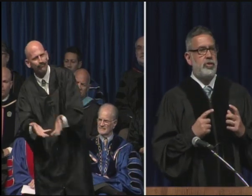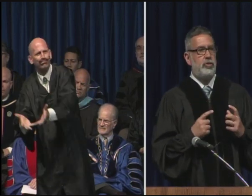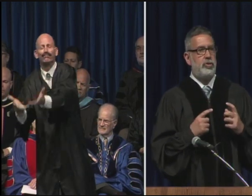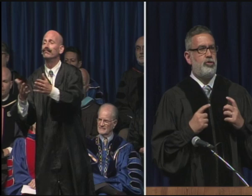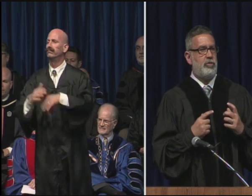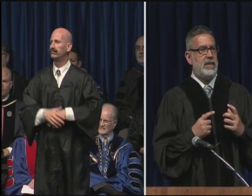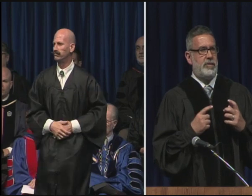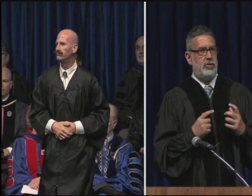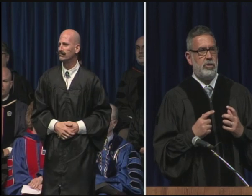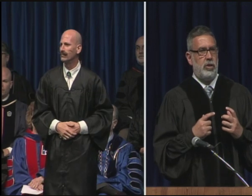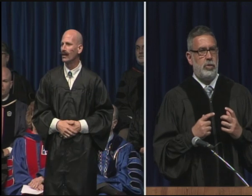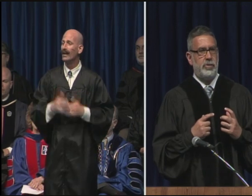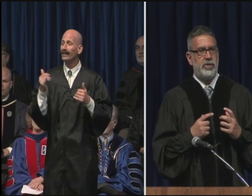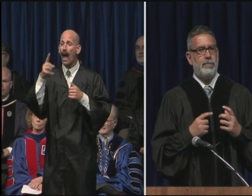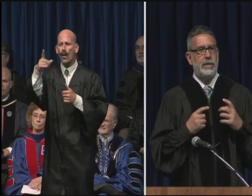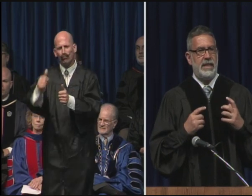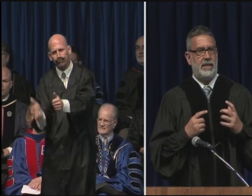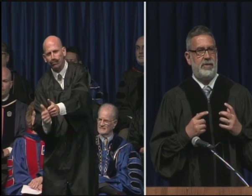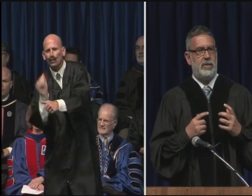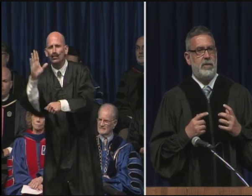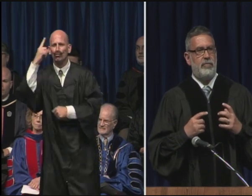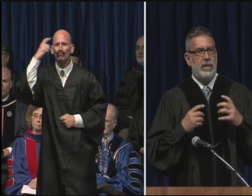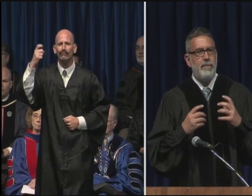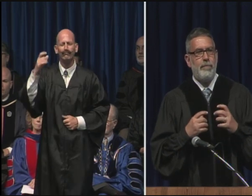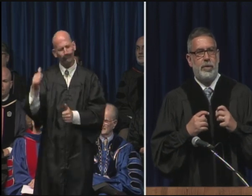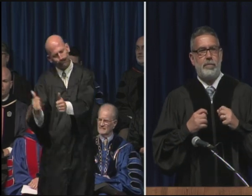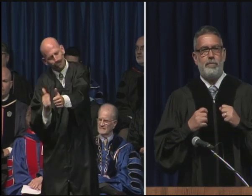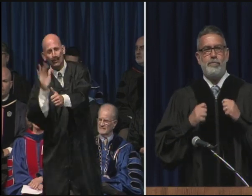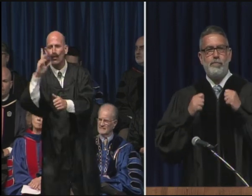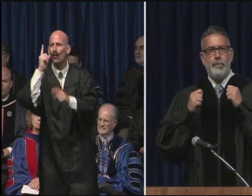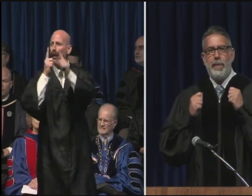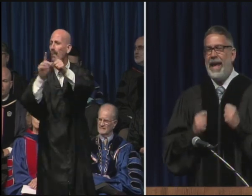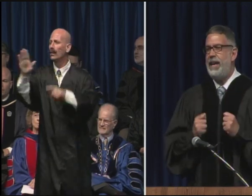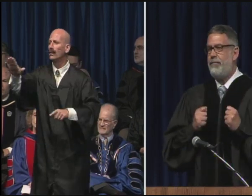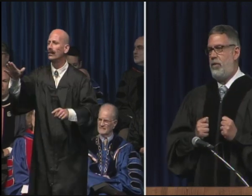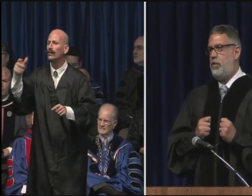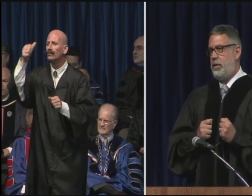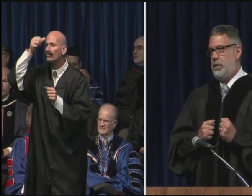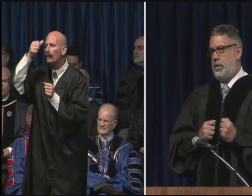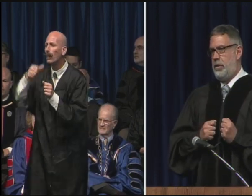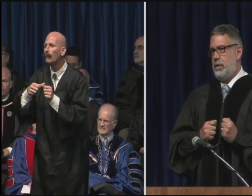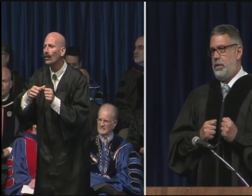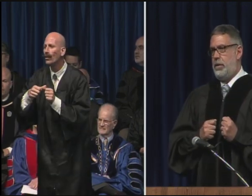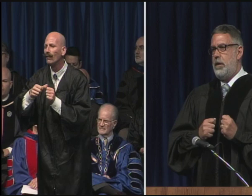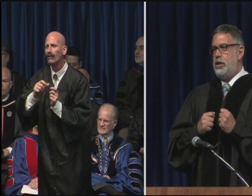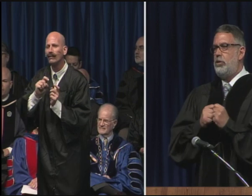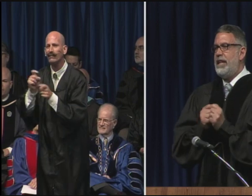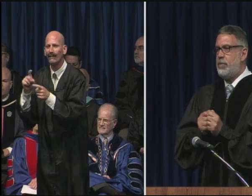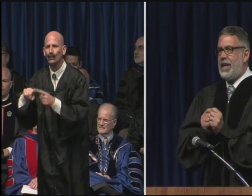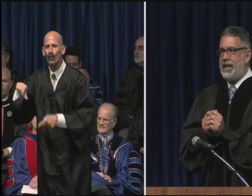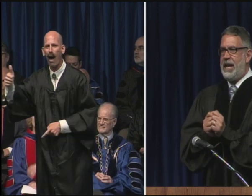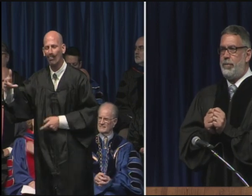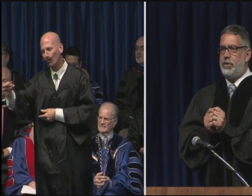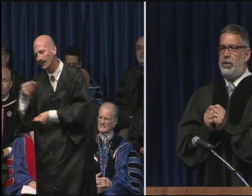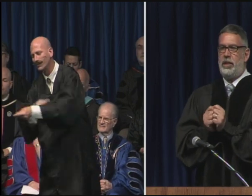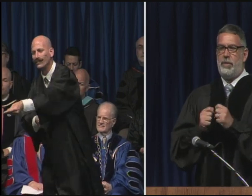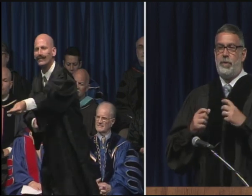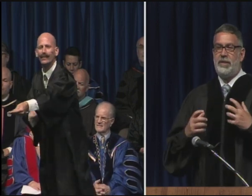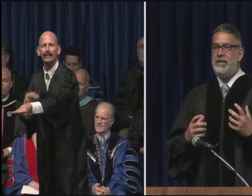your dreams and your goals, please remember, pay it forward. You know, last week I had the opportunity to participate